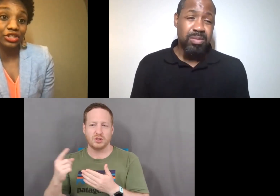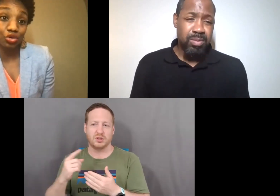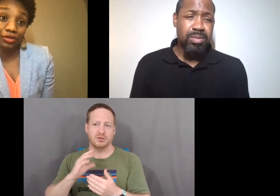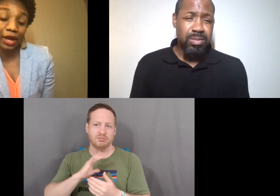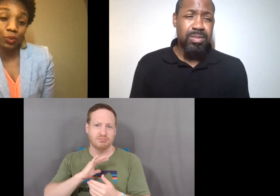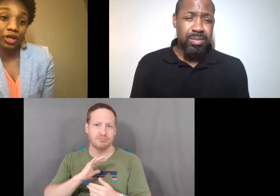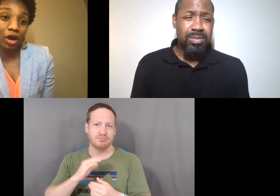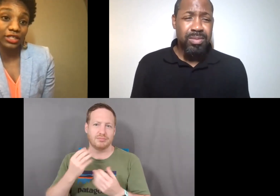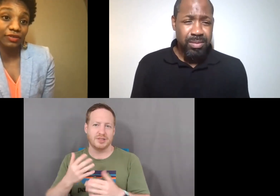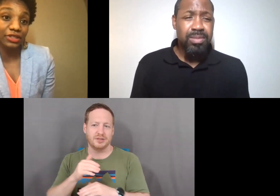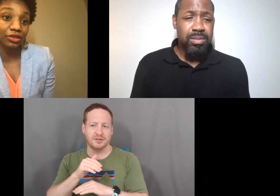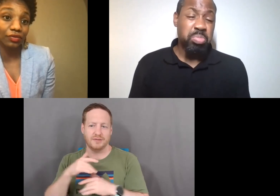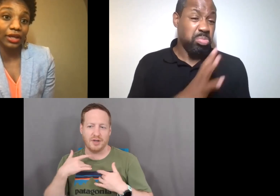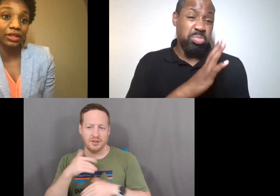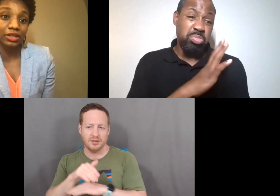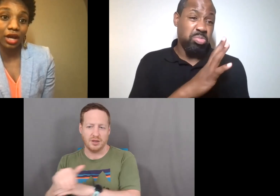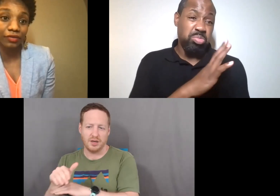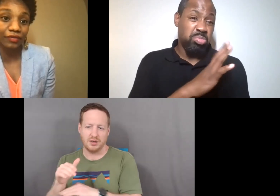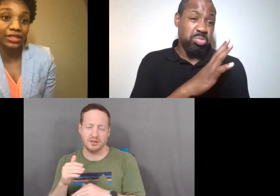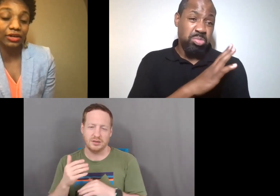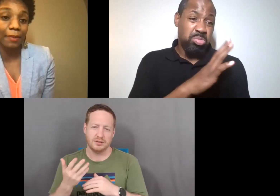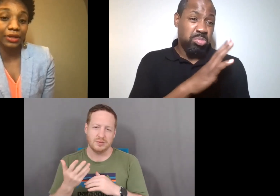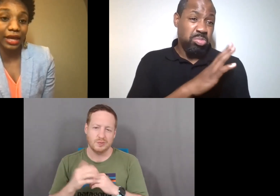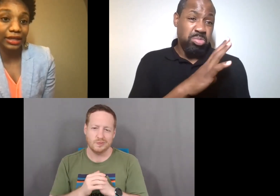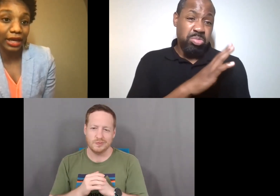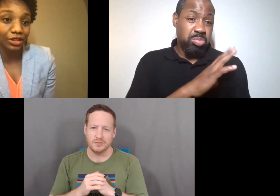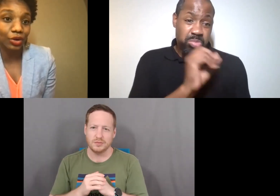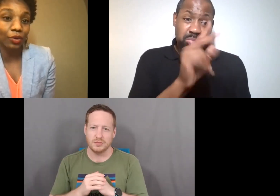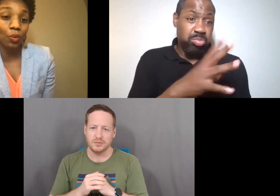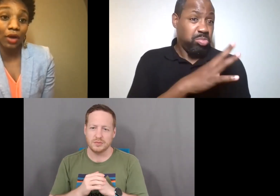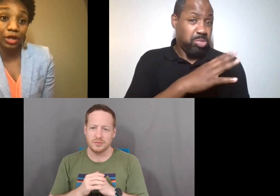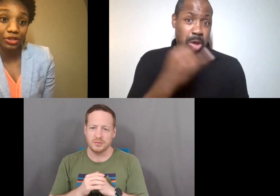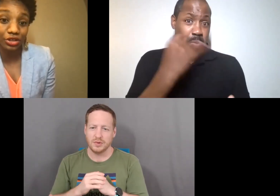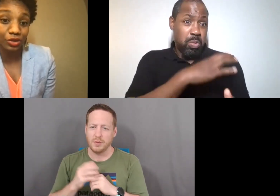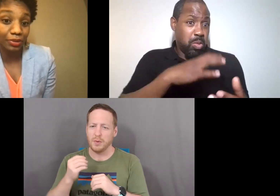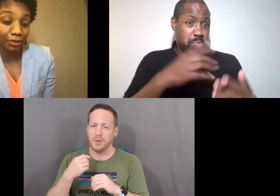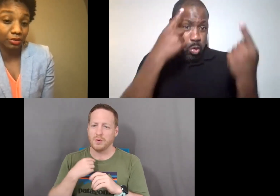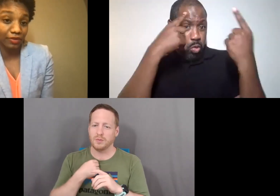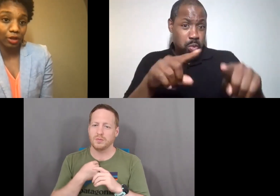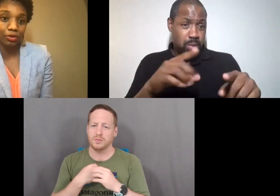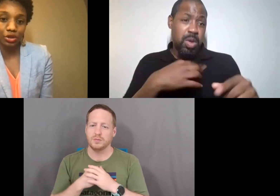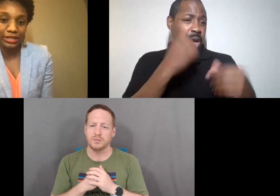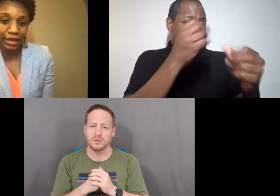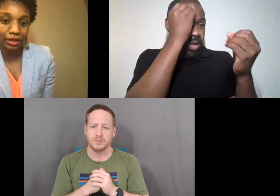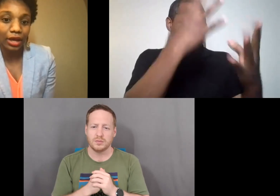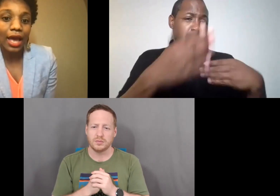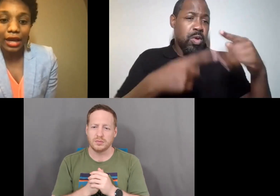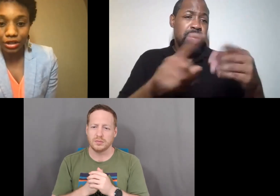during that week of August 15th, right? There's a lot of events that are happening that night. So I want the commissioners to be able to be available to attend. And Ernest is